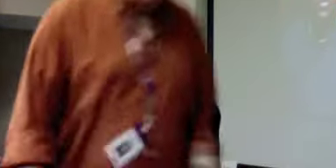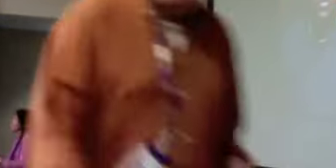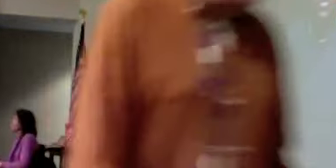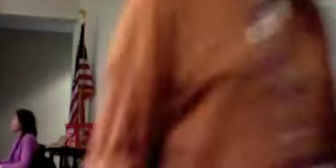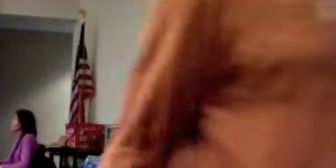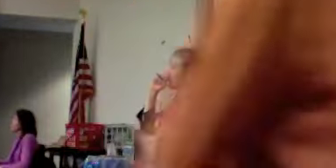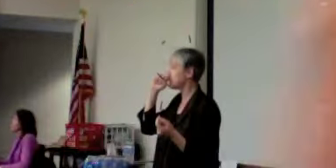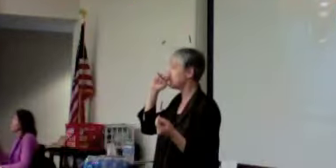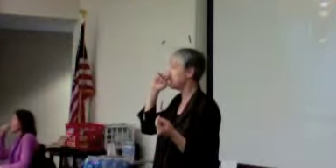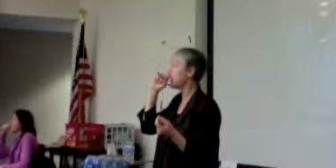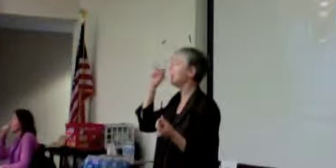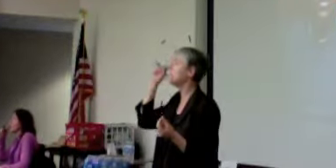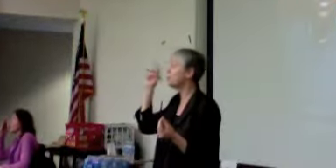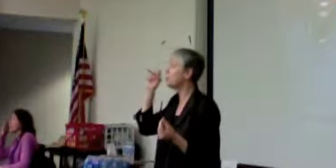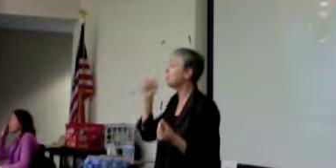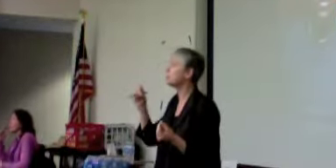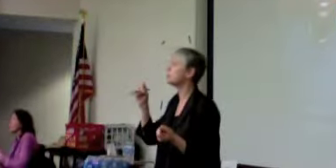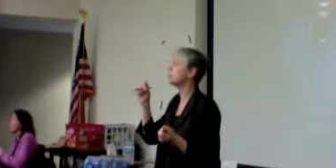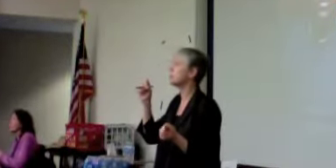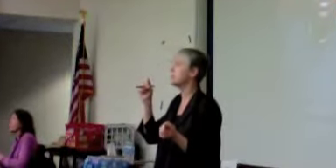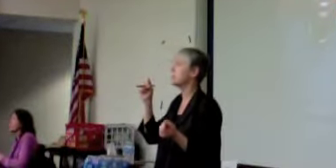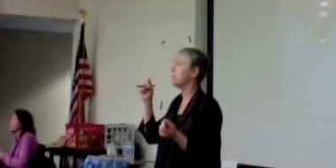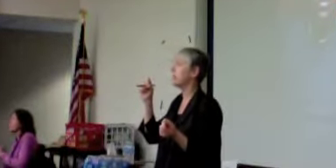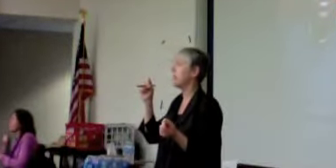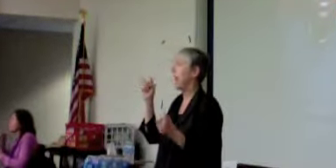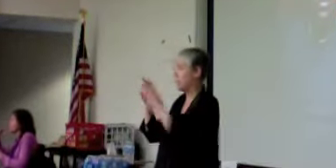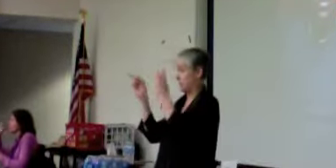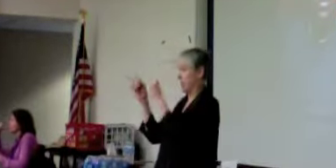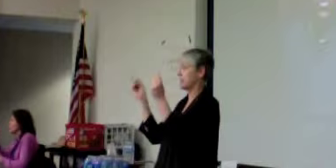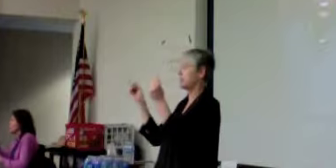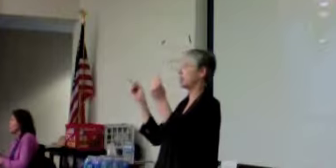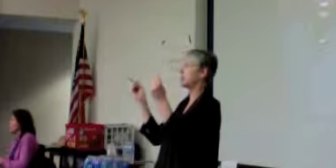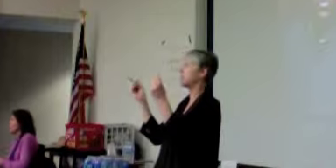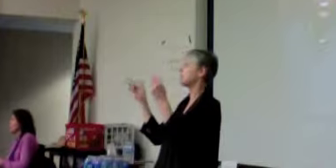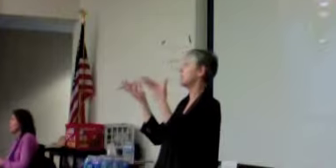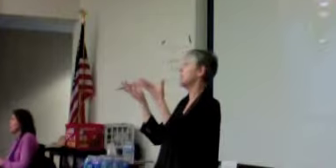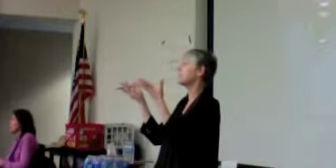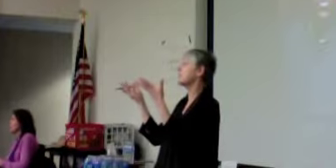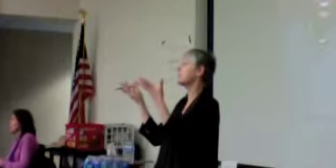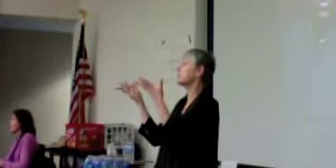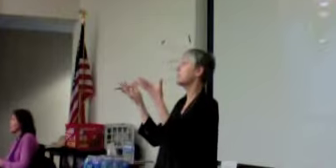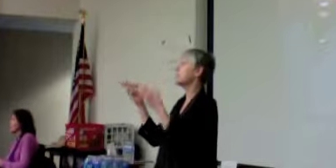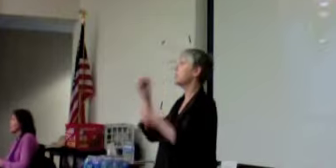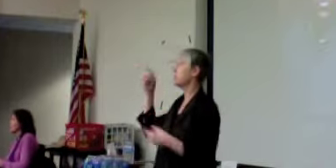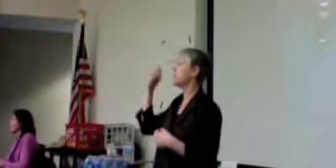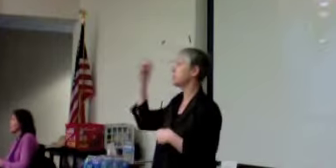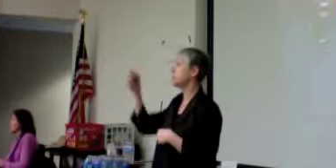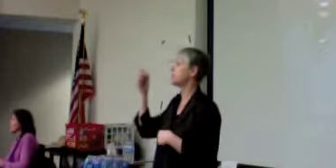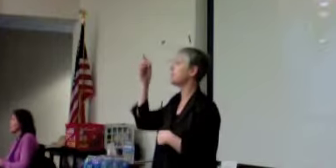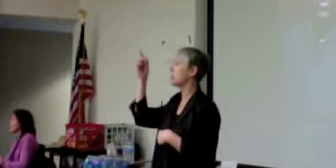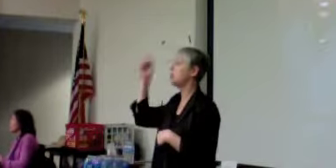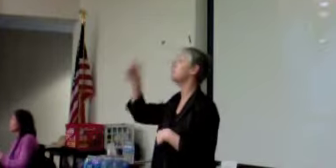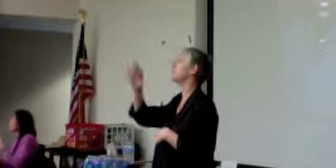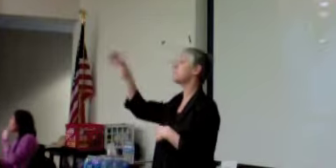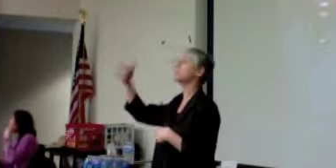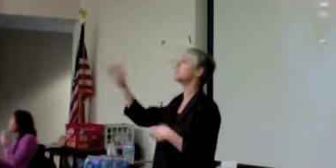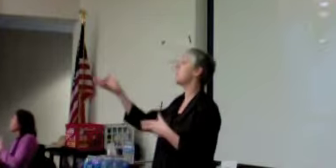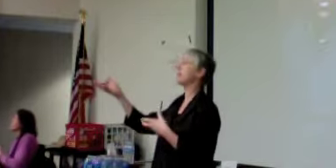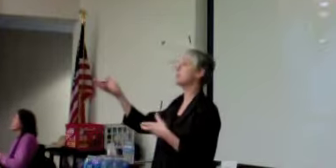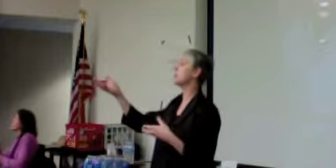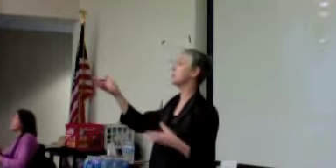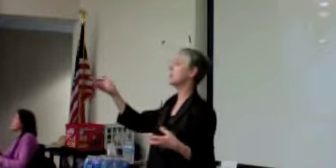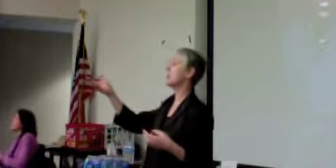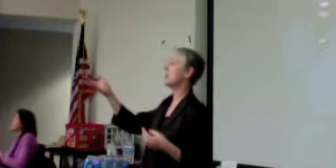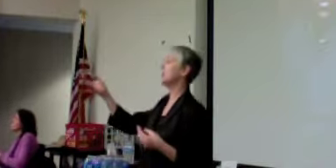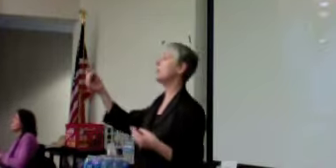scoring. I think you're onto something. I'd be really interested to see how that pans out across a larger data set. But I think that could be something that you could be the difference